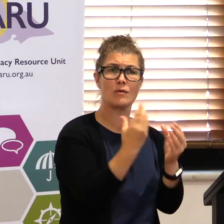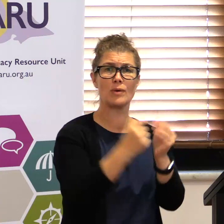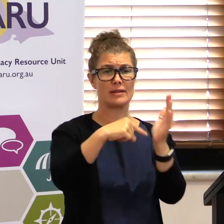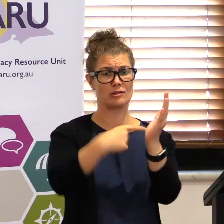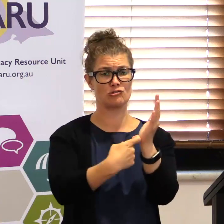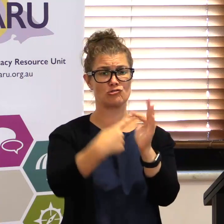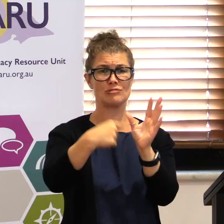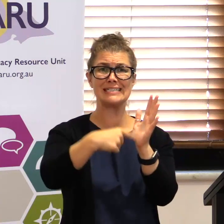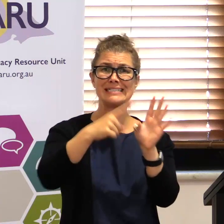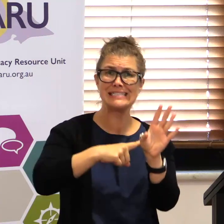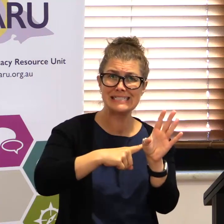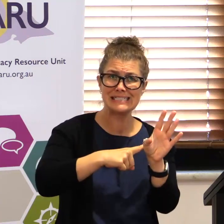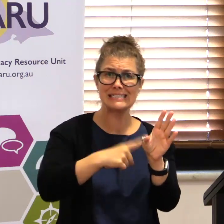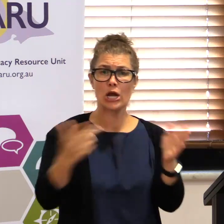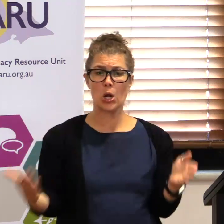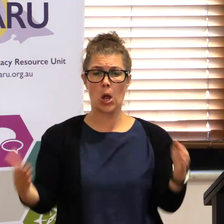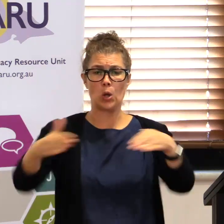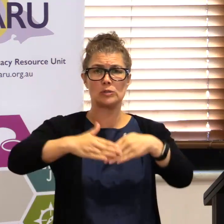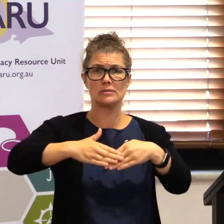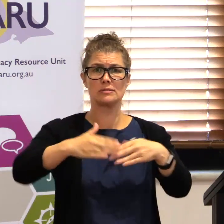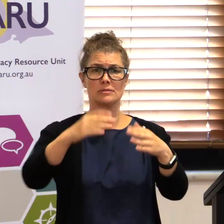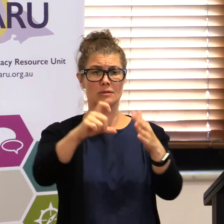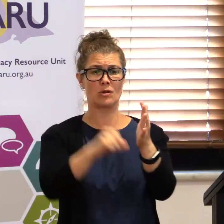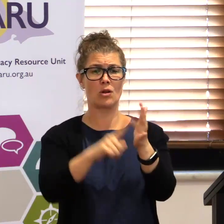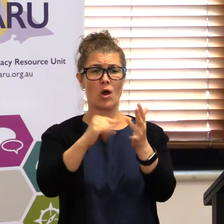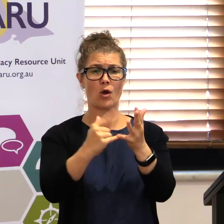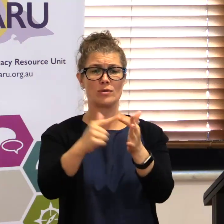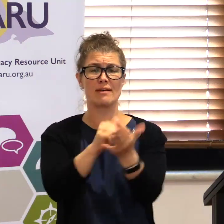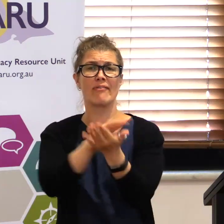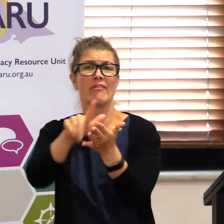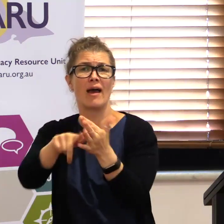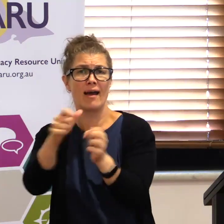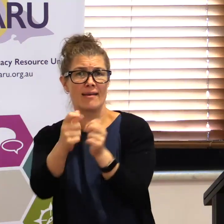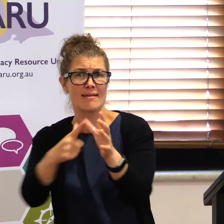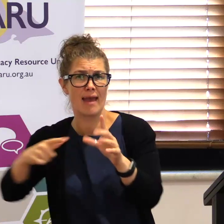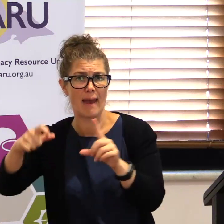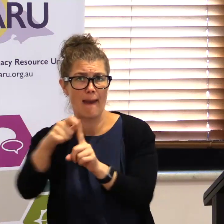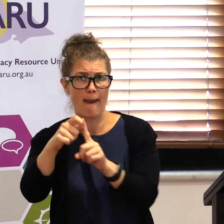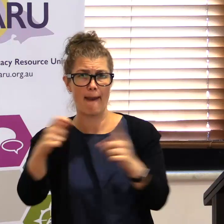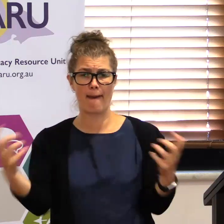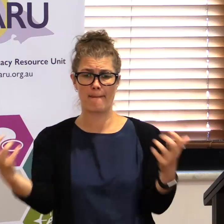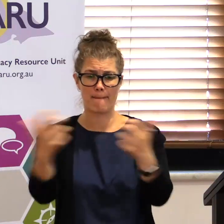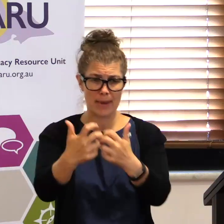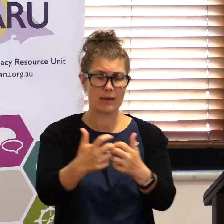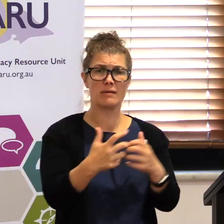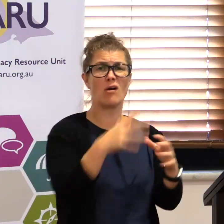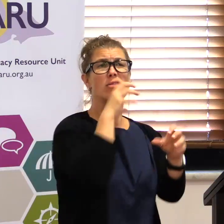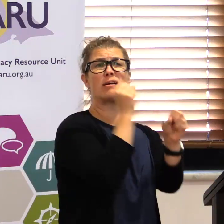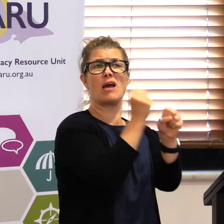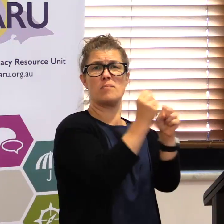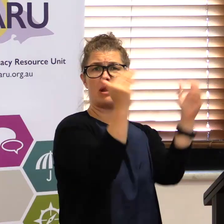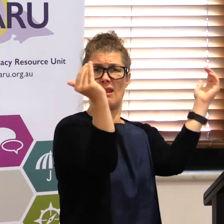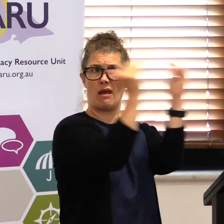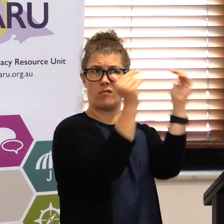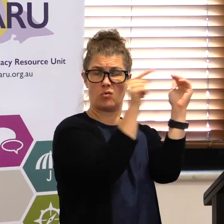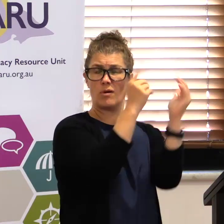treaty and closing the gap and all those reports around on the government level. How do you think that